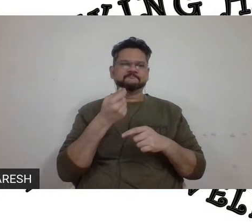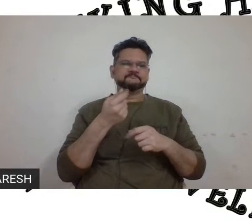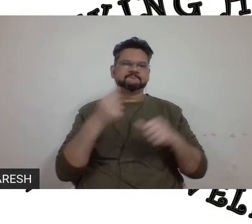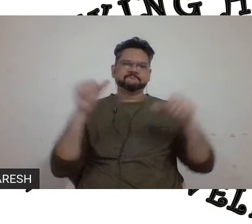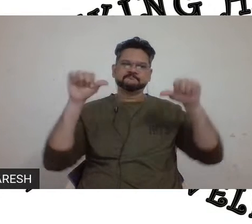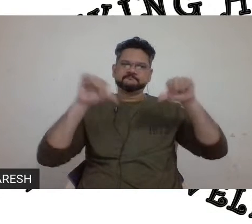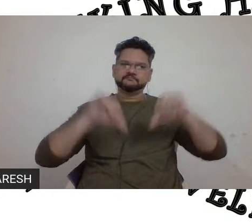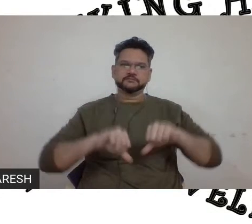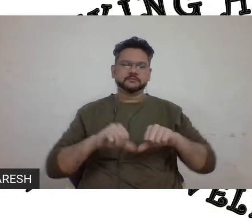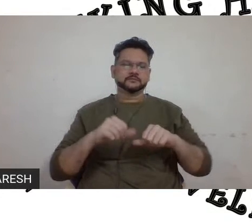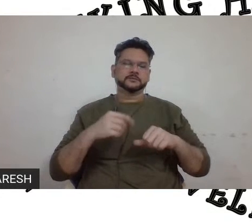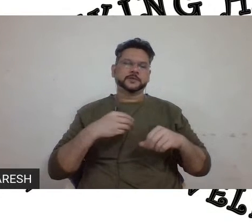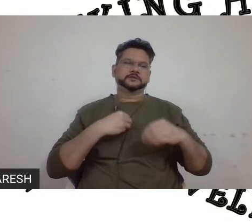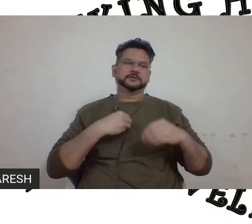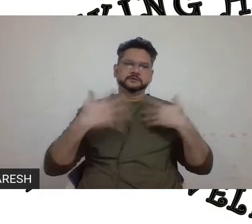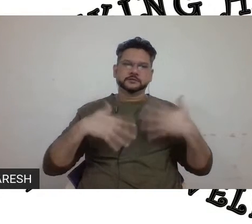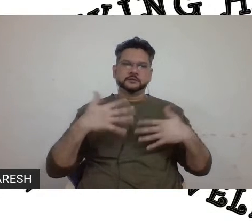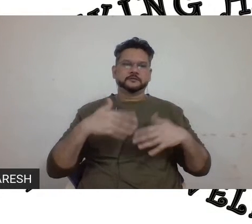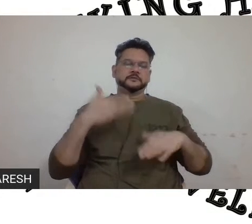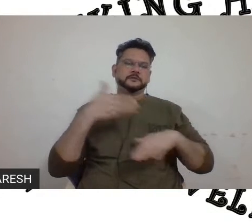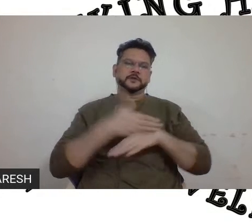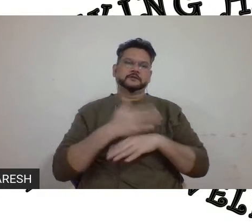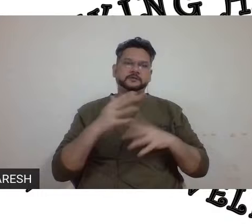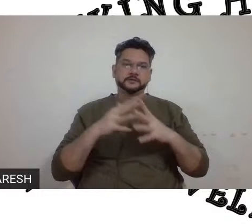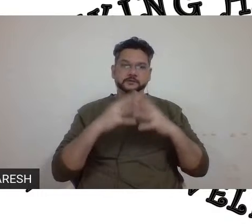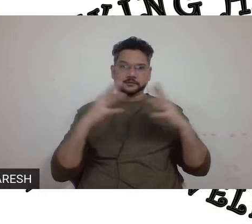So it's important